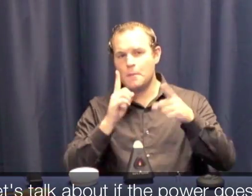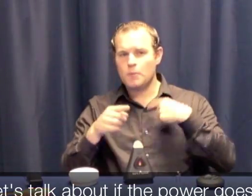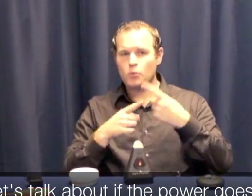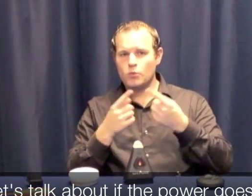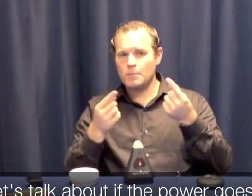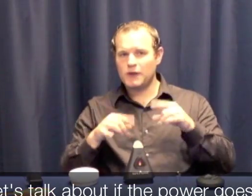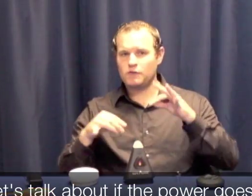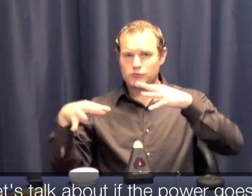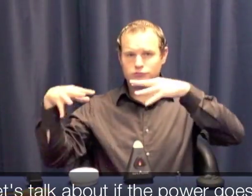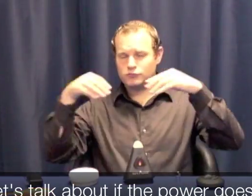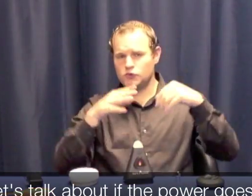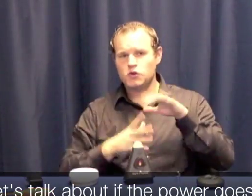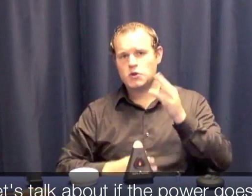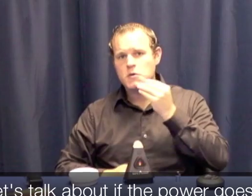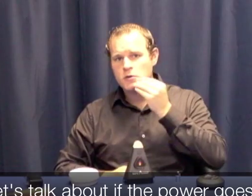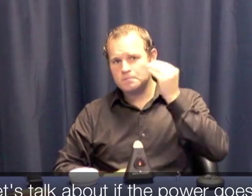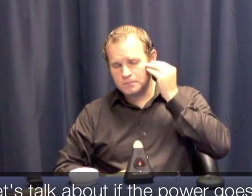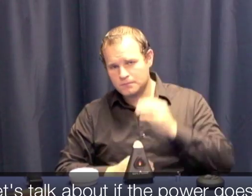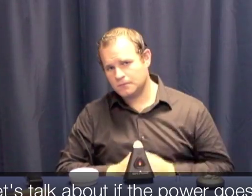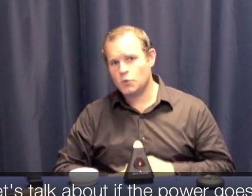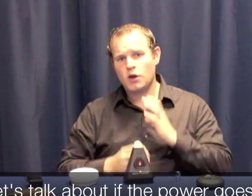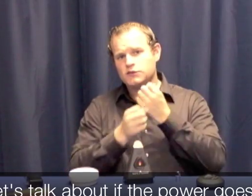Now let's talk about what happens when the power goes off in the